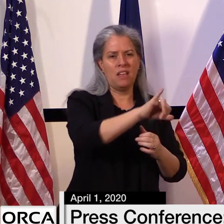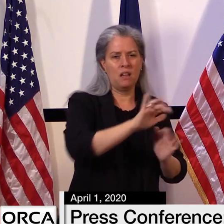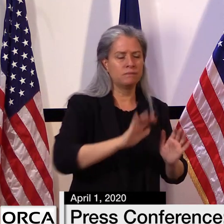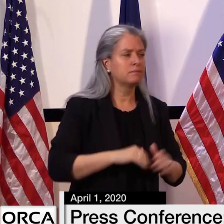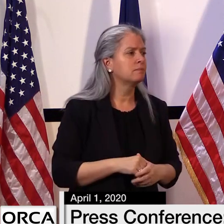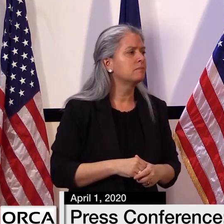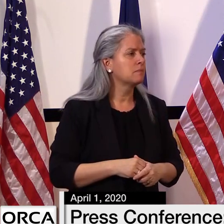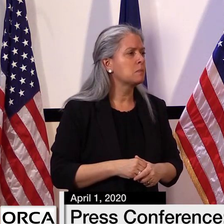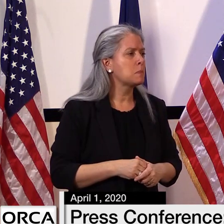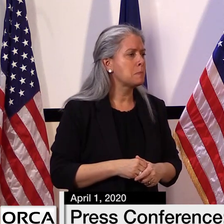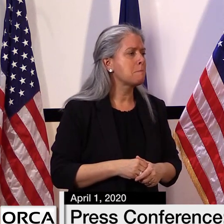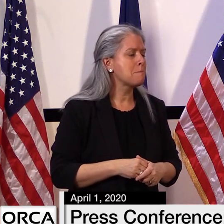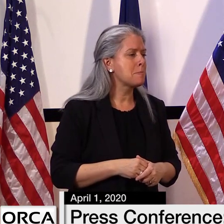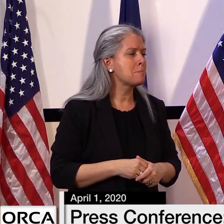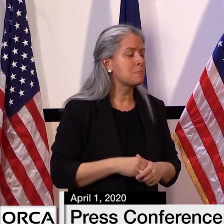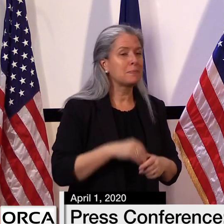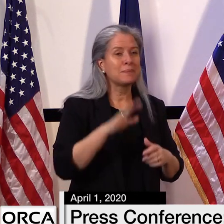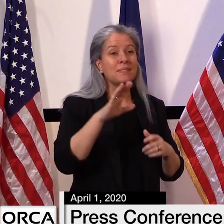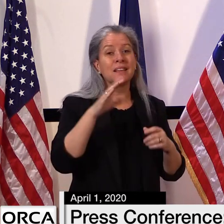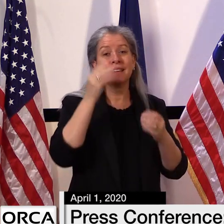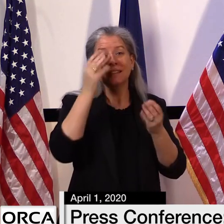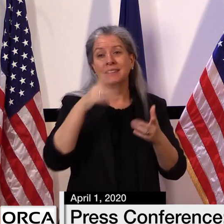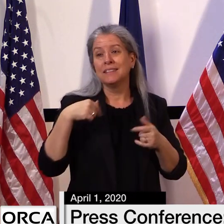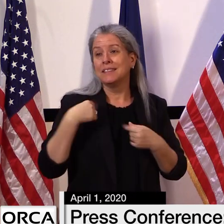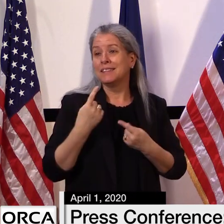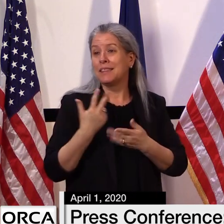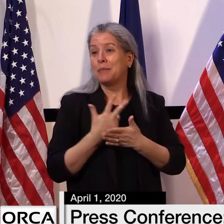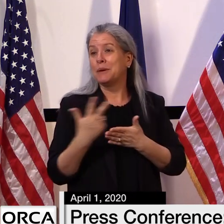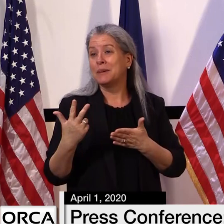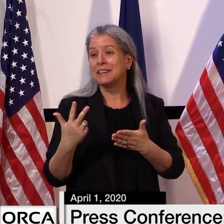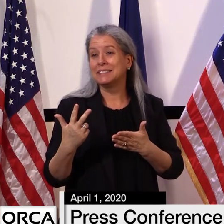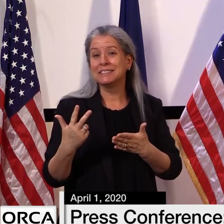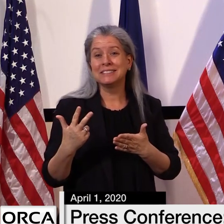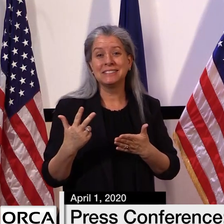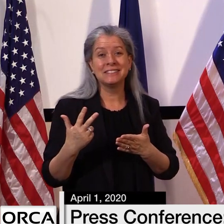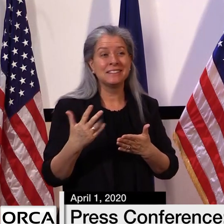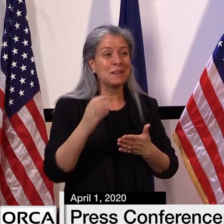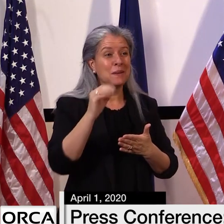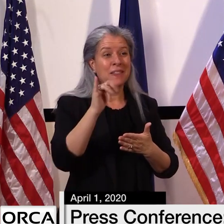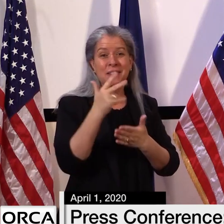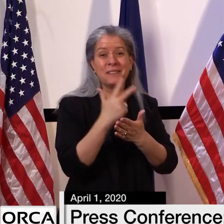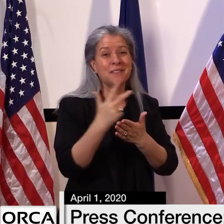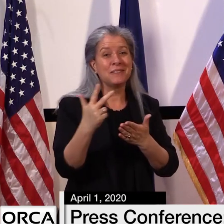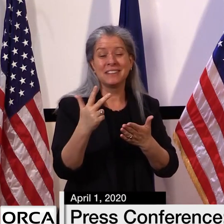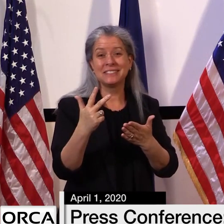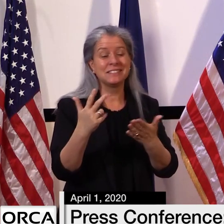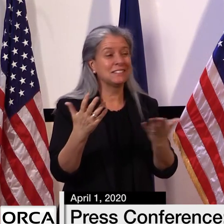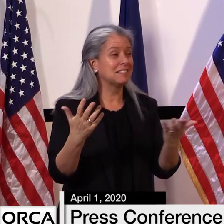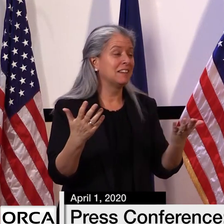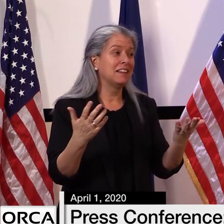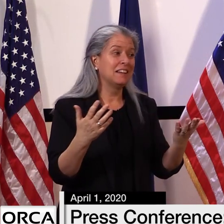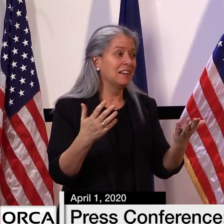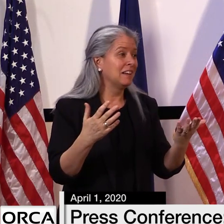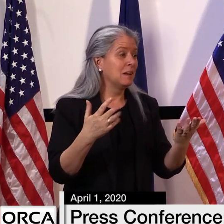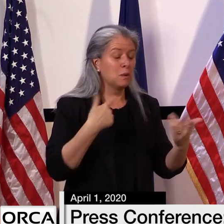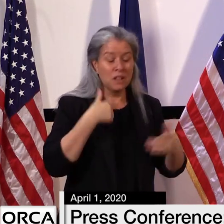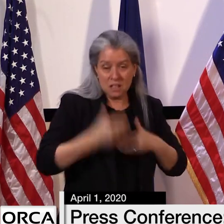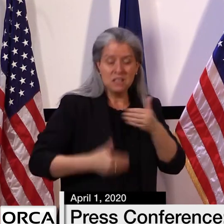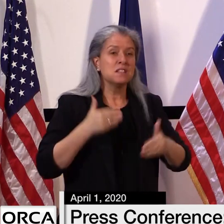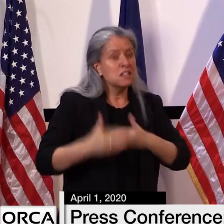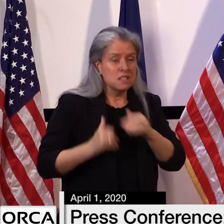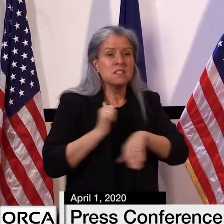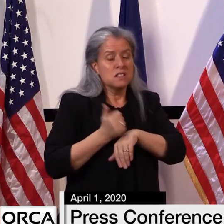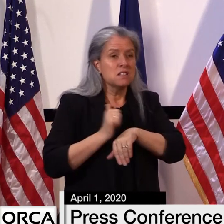mind, this has been 3 weeks since we had our first case. We put a lot of steps into